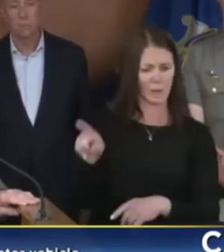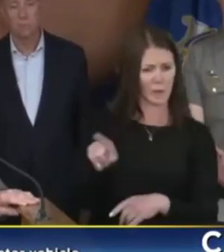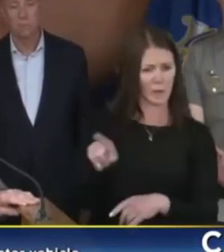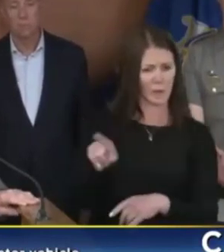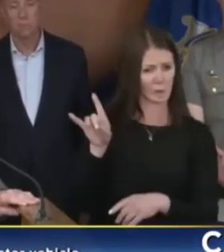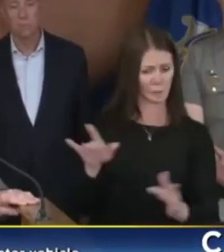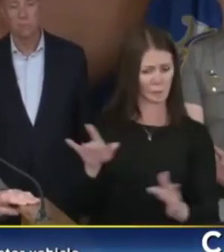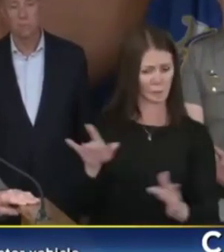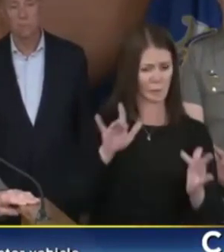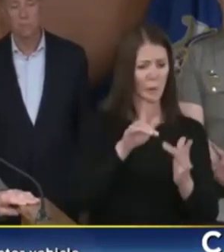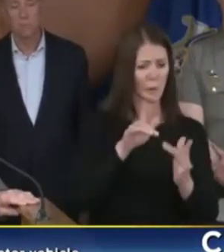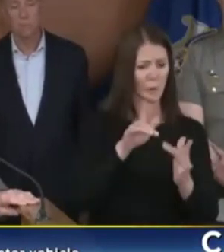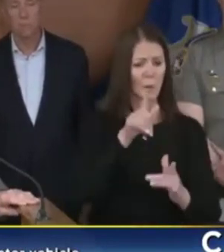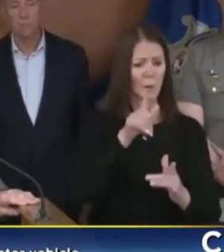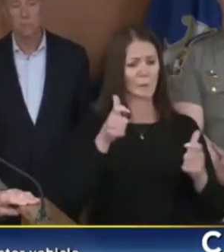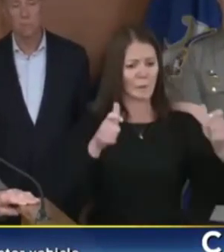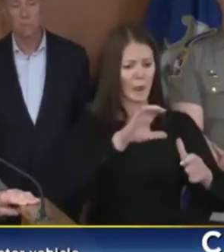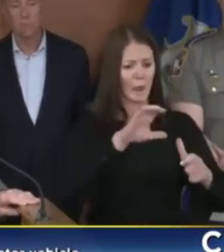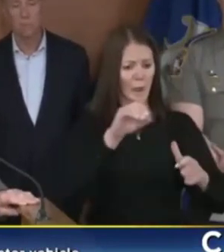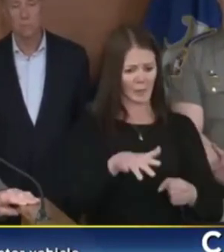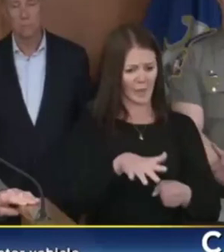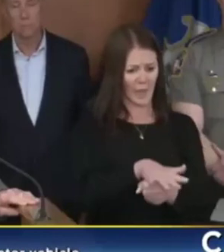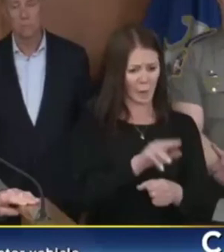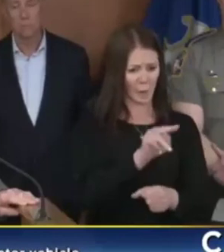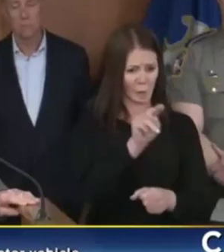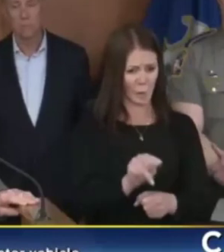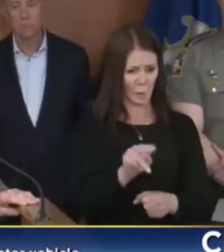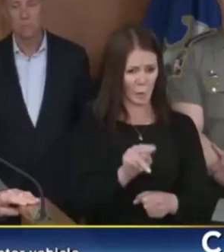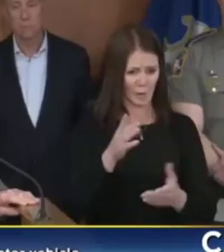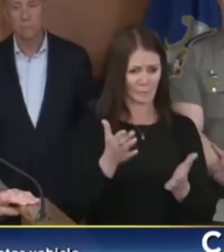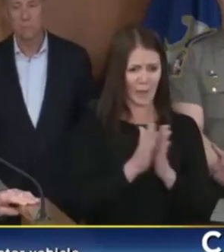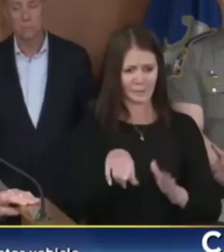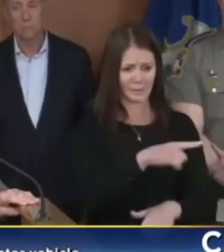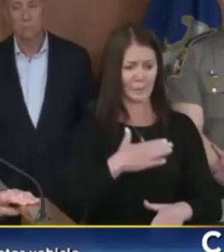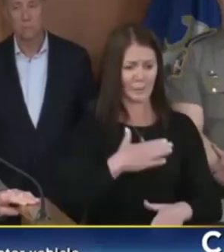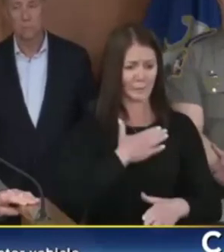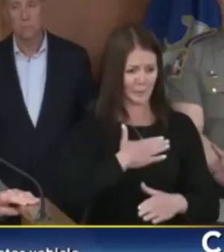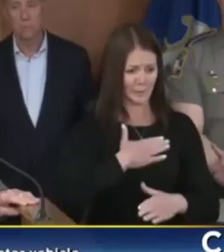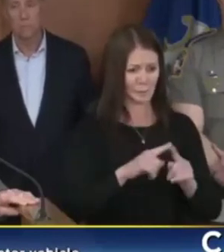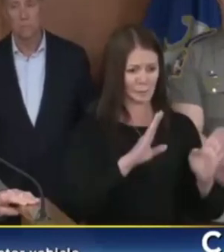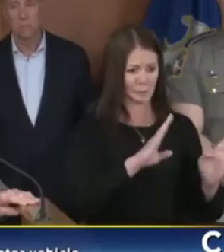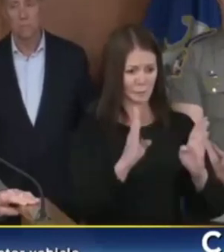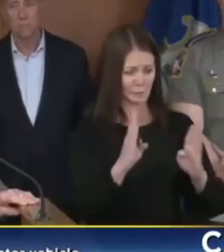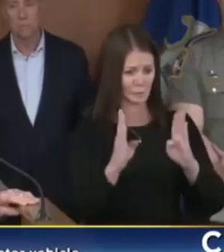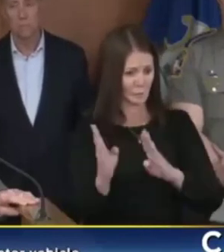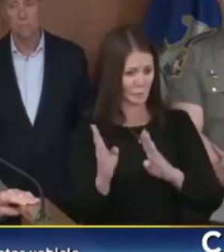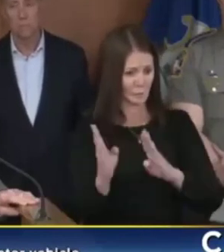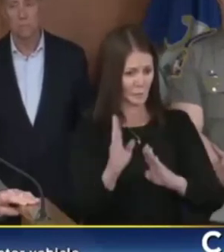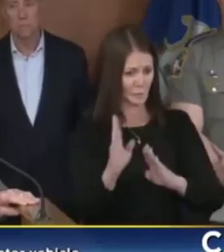asking them to somehow maybe allow workers to work from home or staggered? Yes, we've got everything on our social media pages,